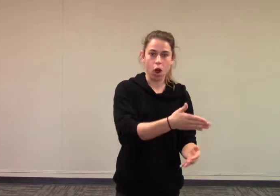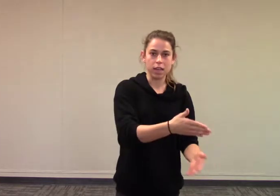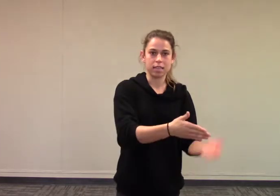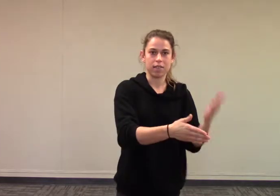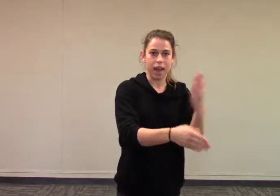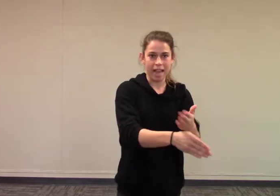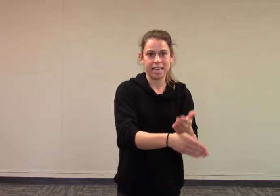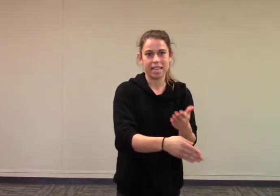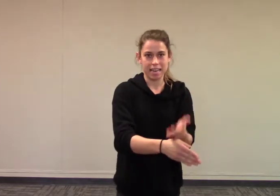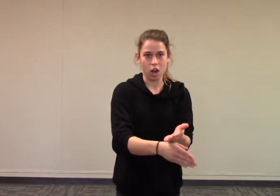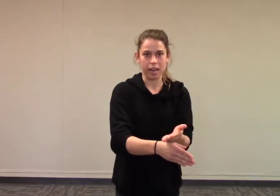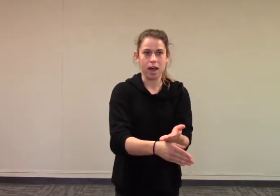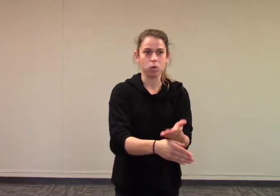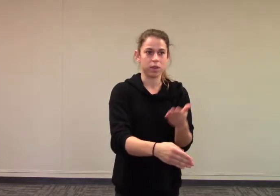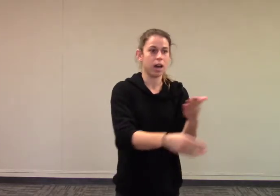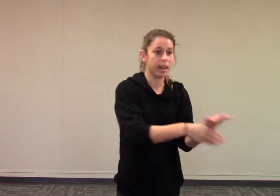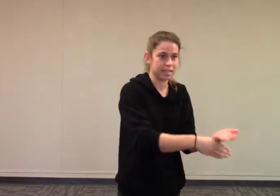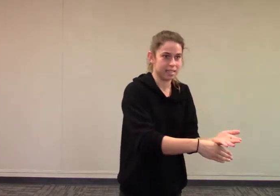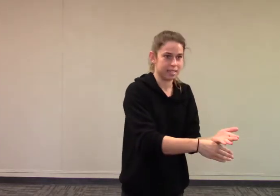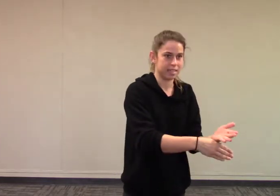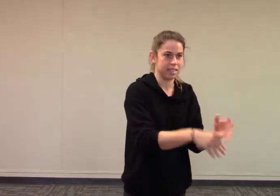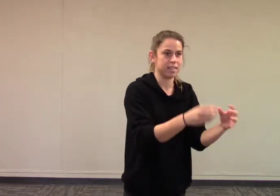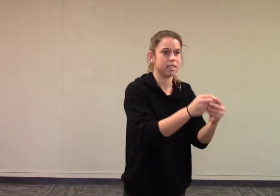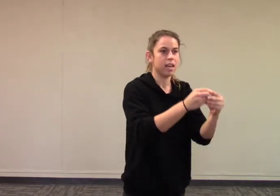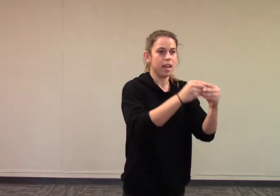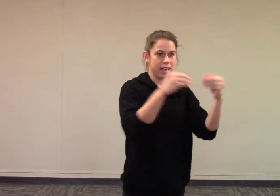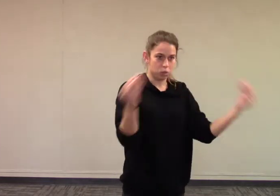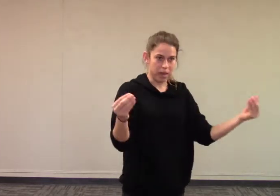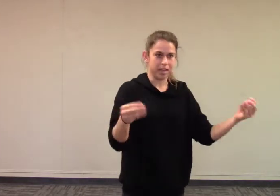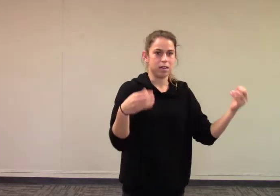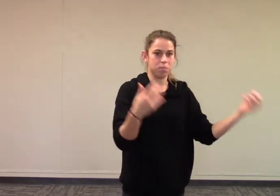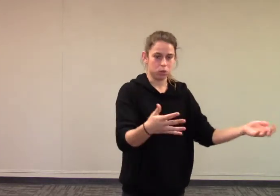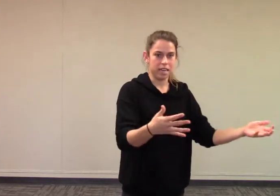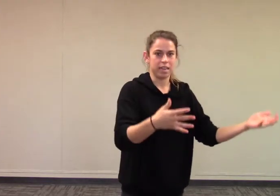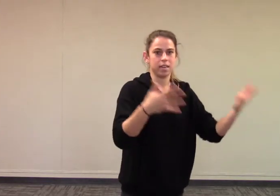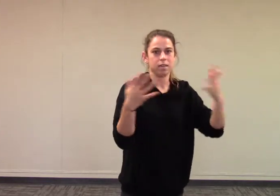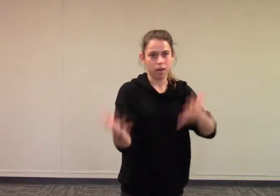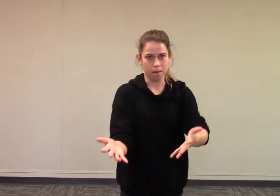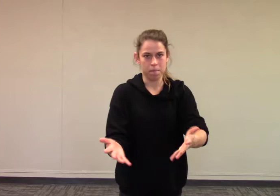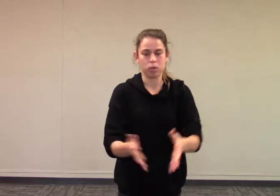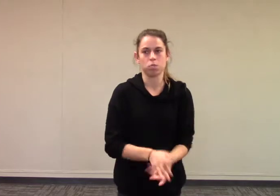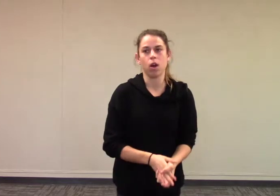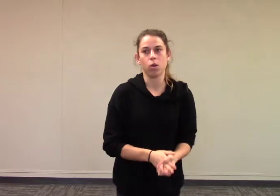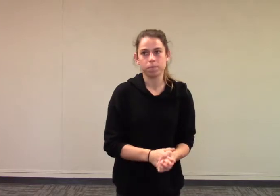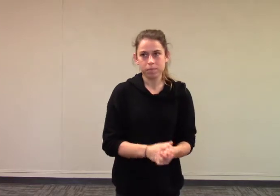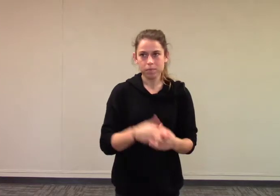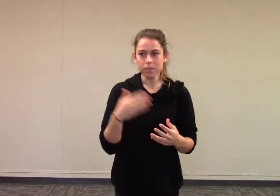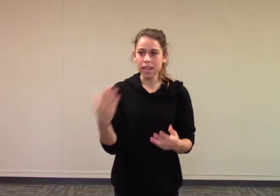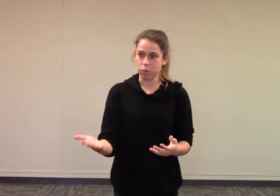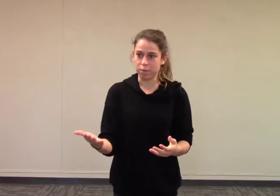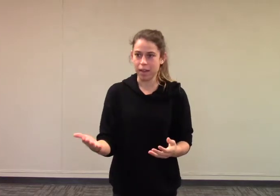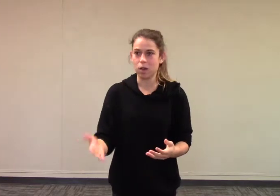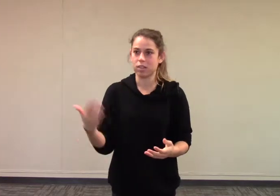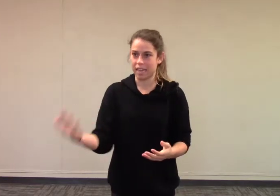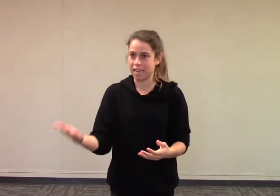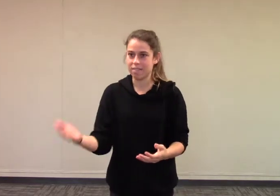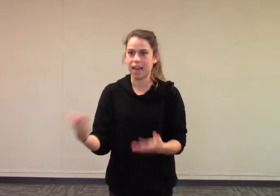cross of an IKK knockout with a Huntington's disease expanded, mutated mouse model. And we found that in that